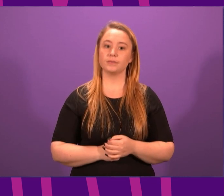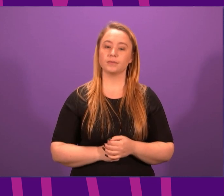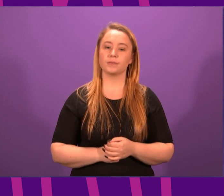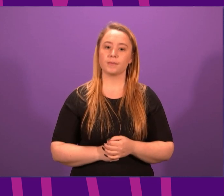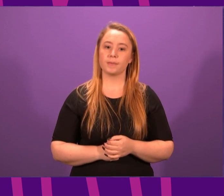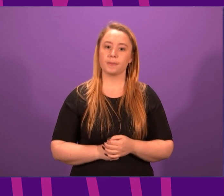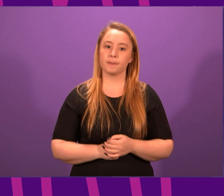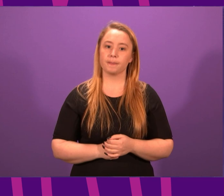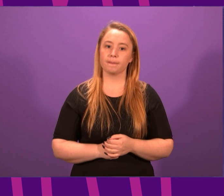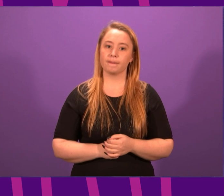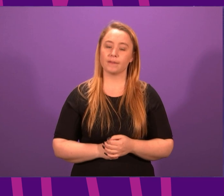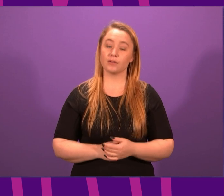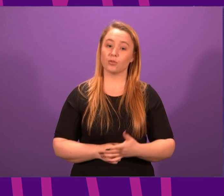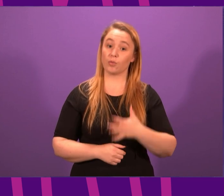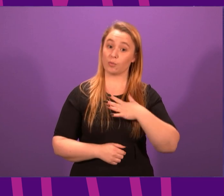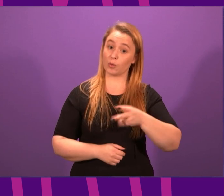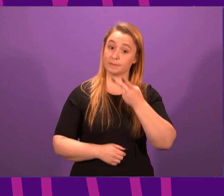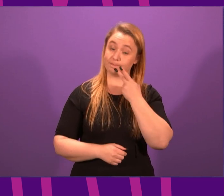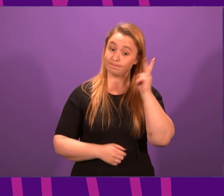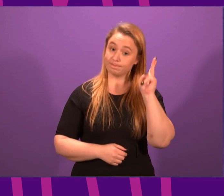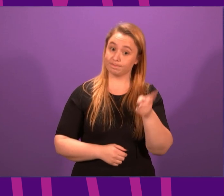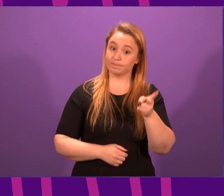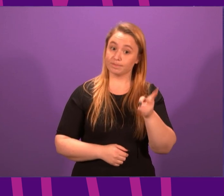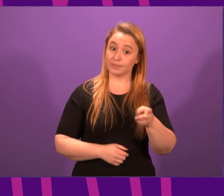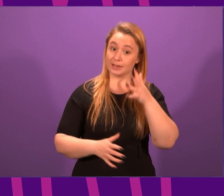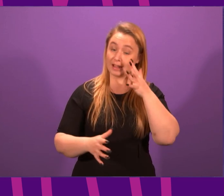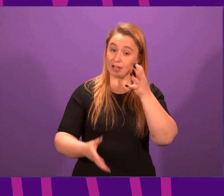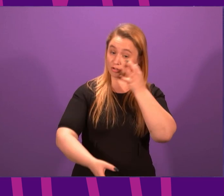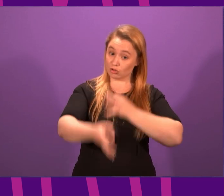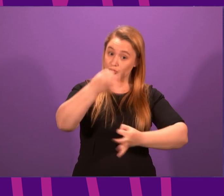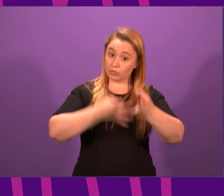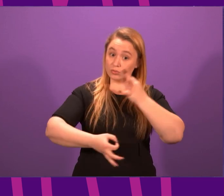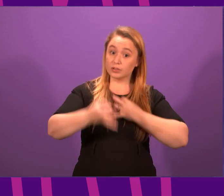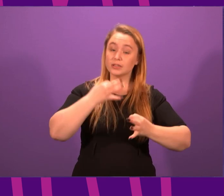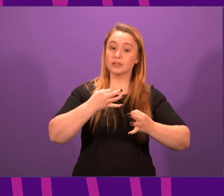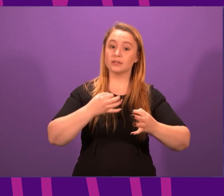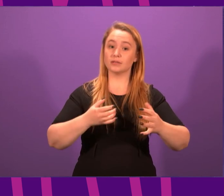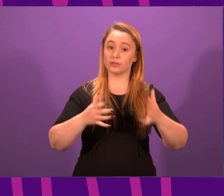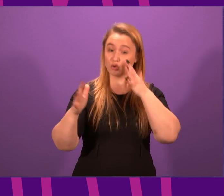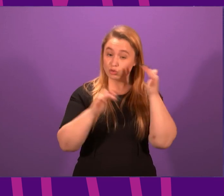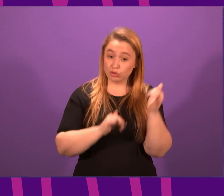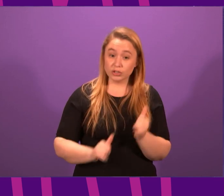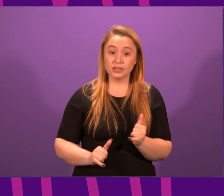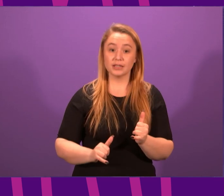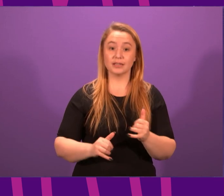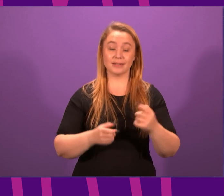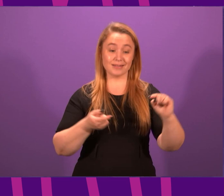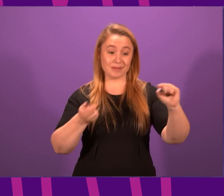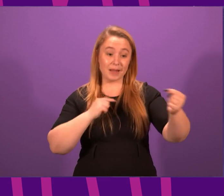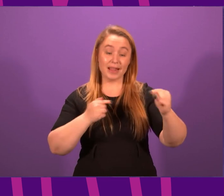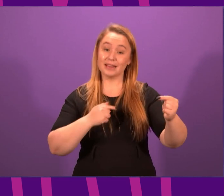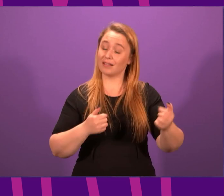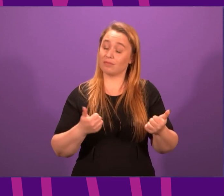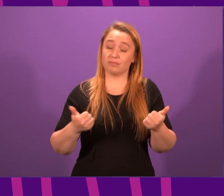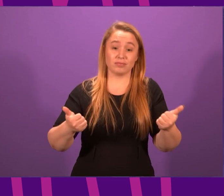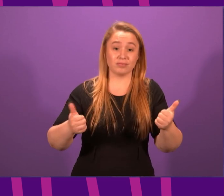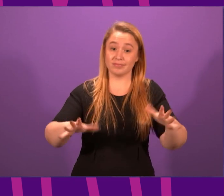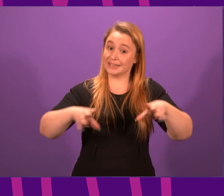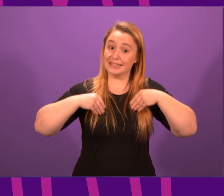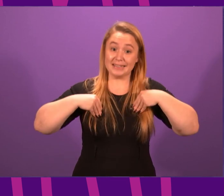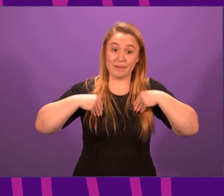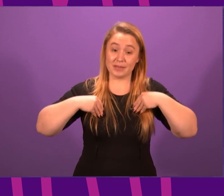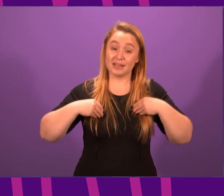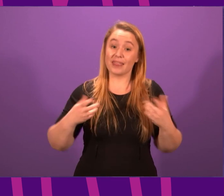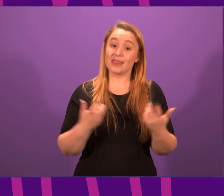scrutiny. And let me repeat that we welcome scrutiny and questions and debate. That is exactly how we all learn, and